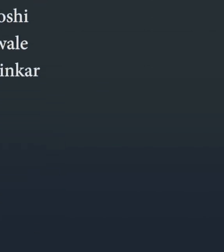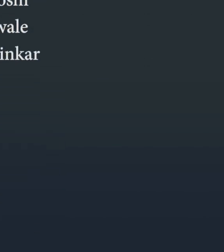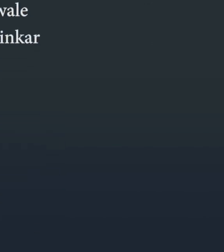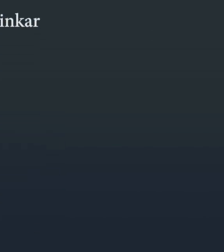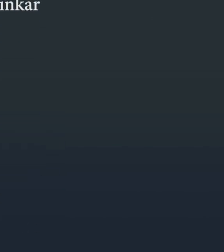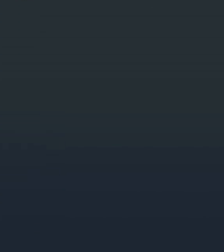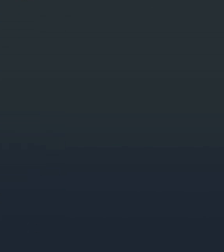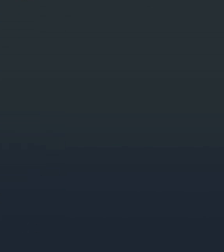Get Eduardo